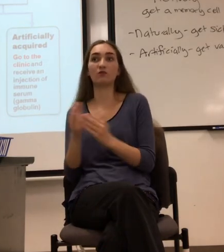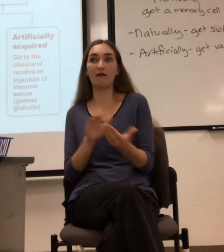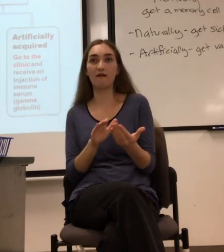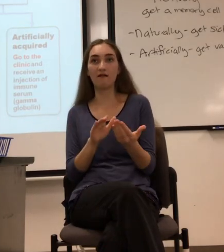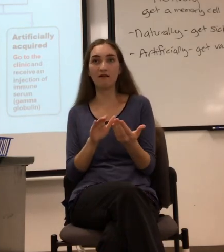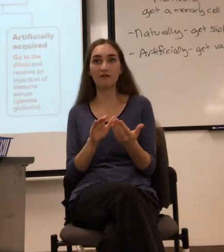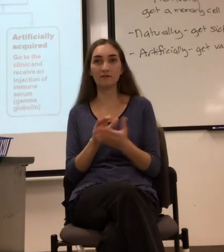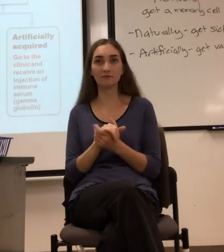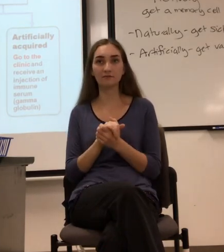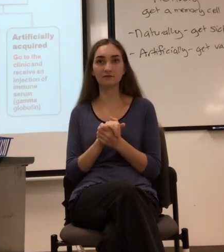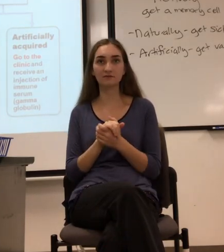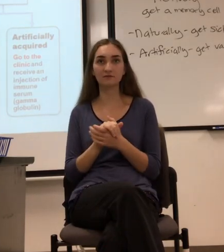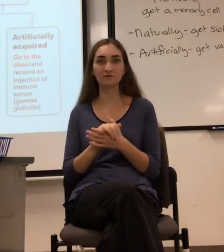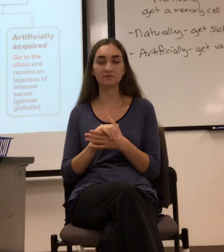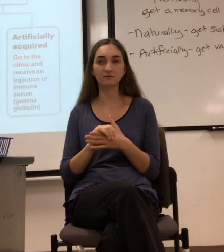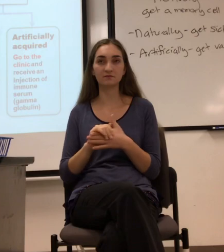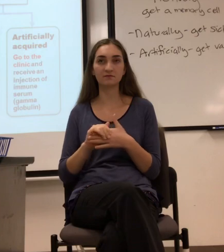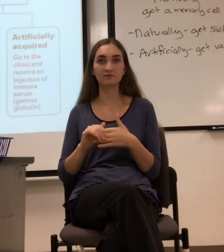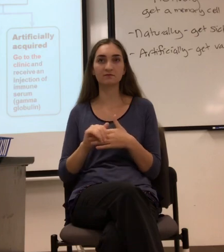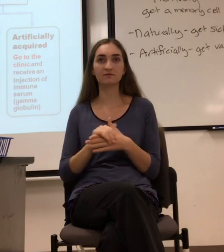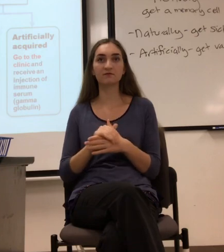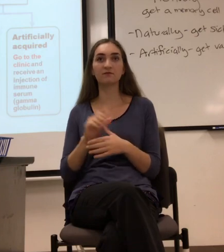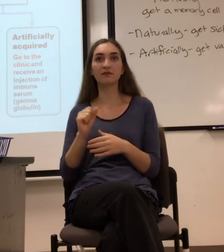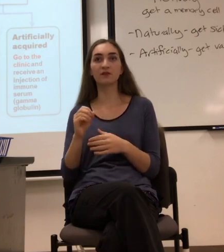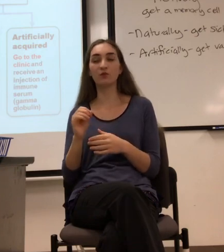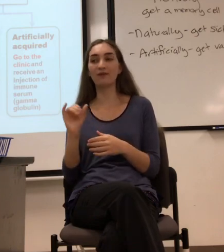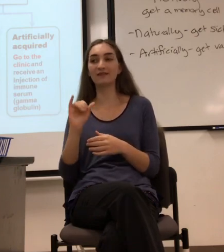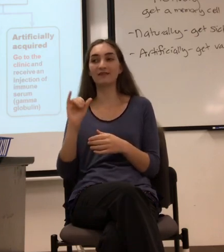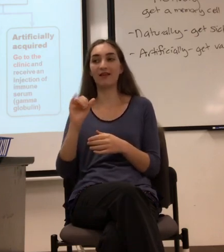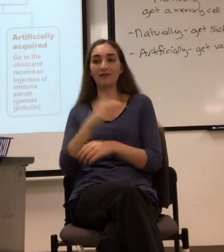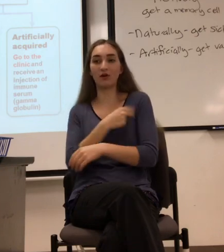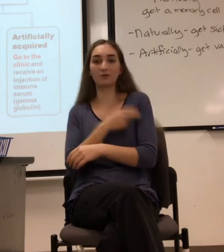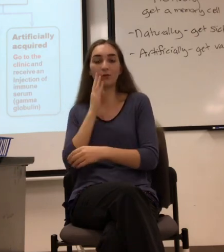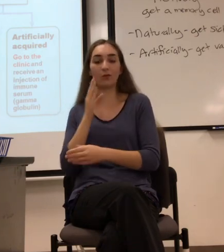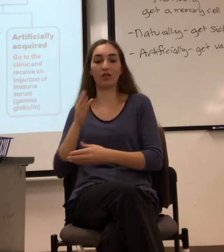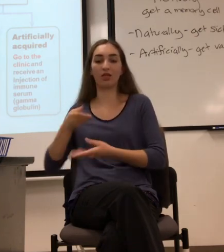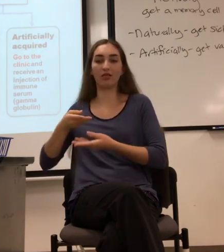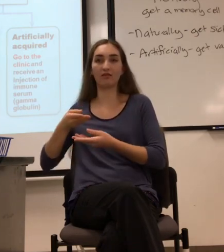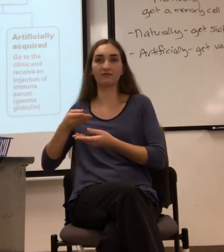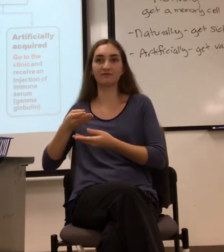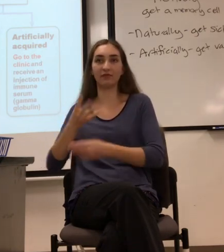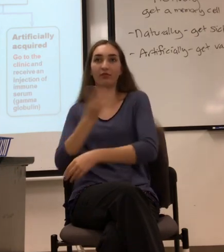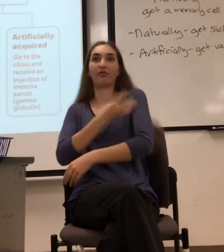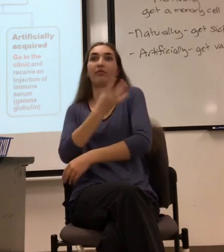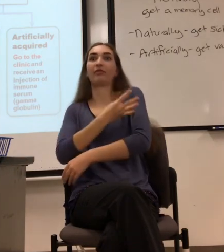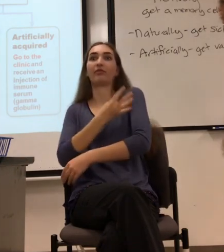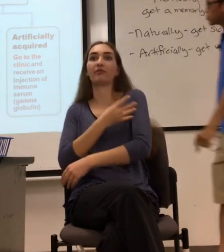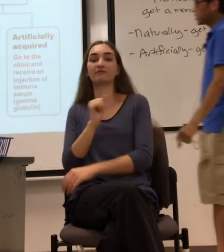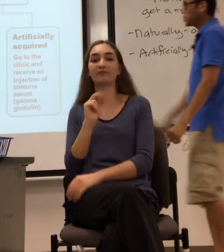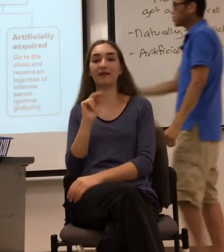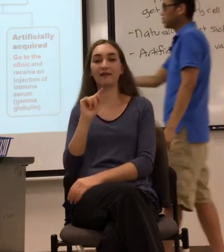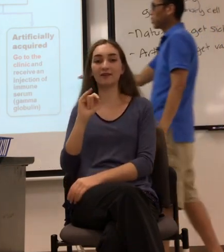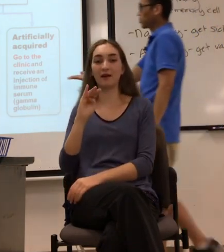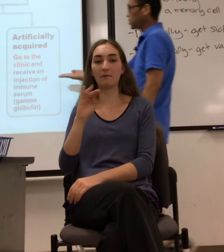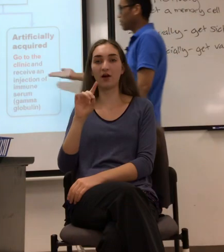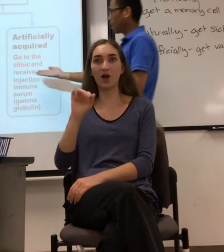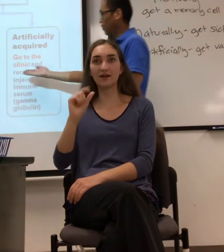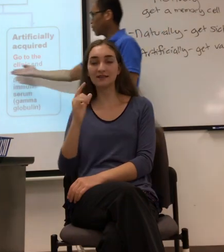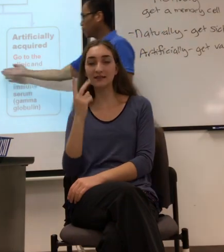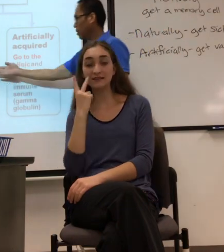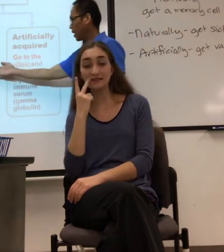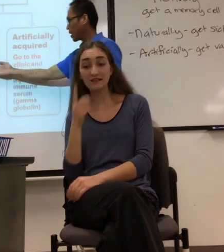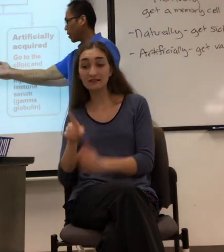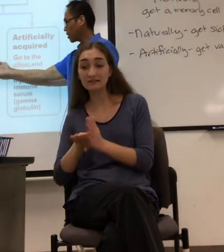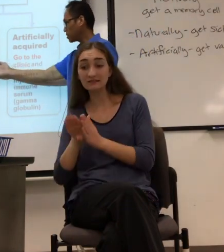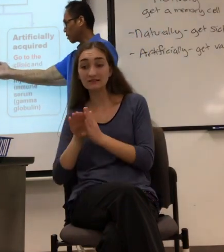wide spectrum antibiotics to see if you get better. Okay. Now, there's a couple ways to get it. Naturally, it's just, you know, a nursing